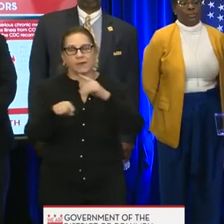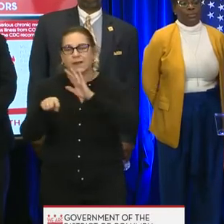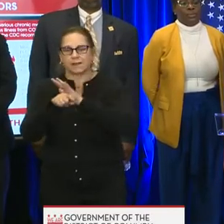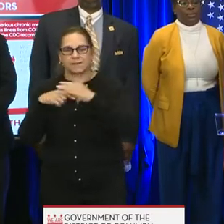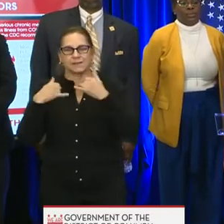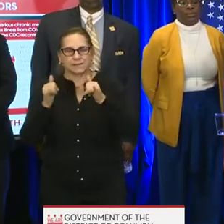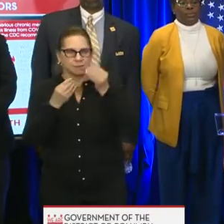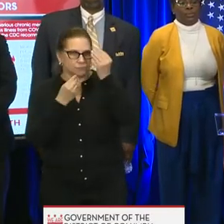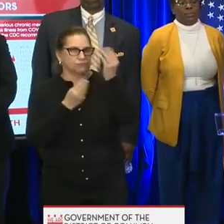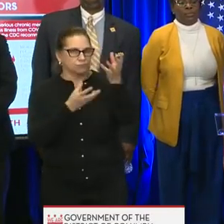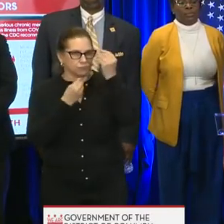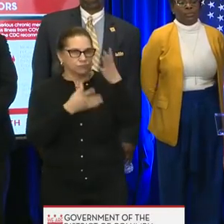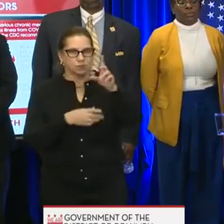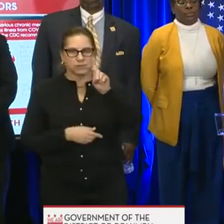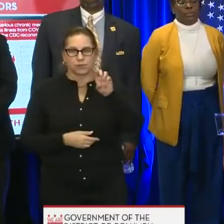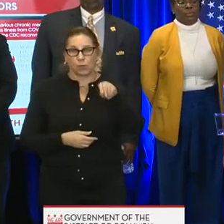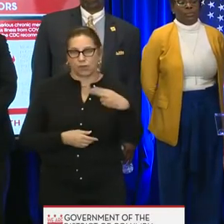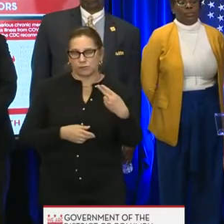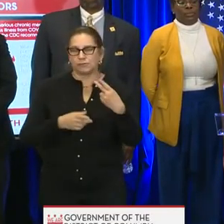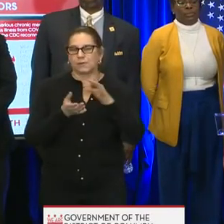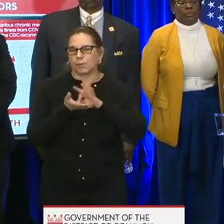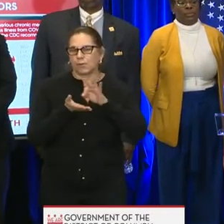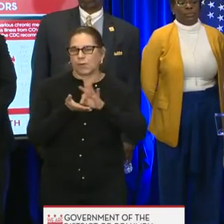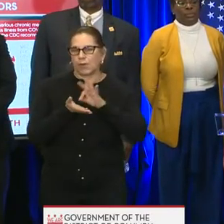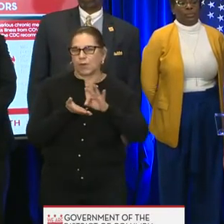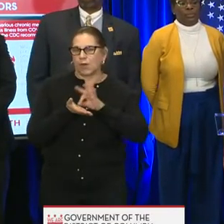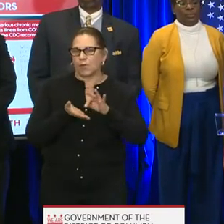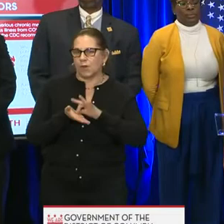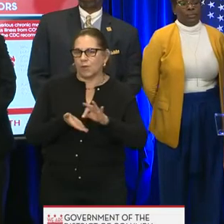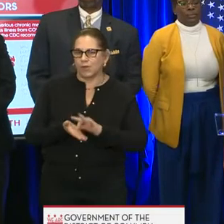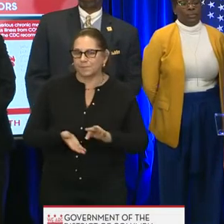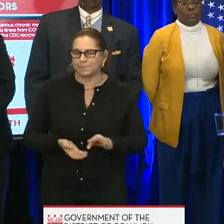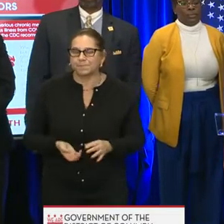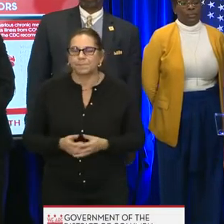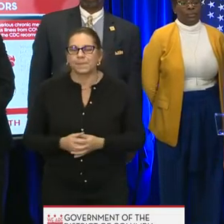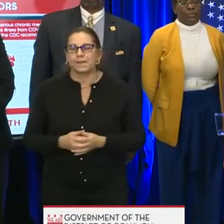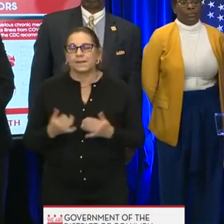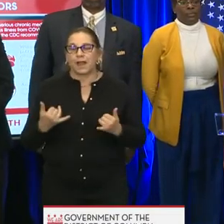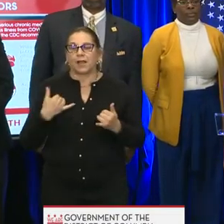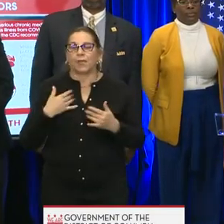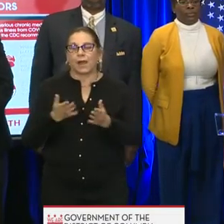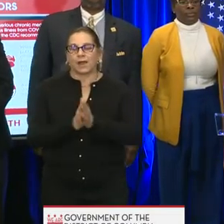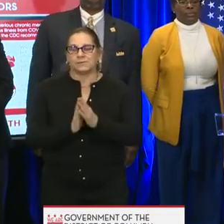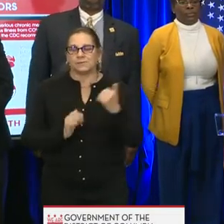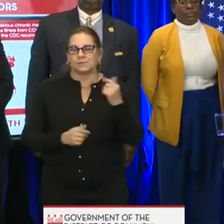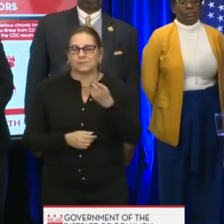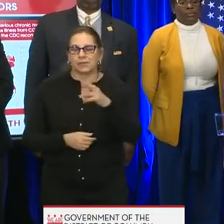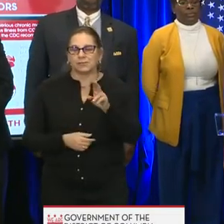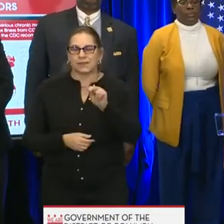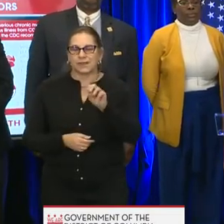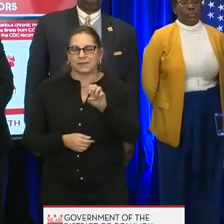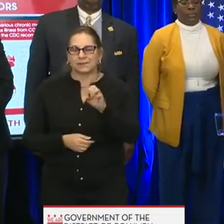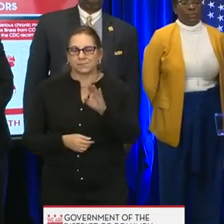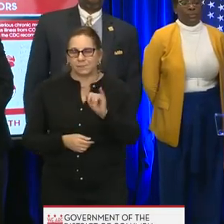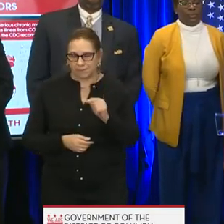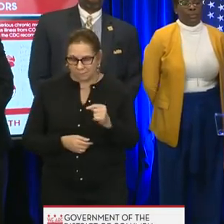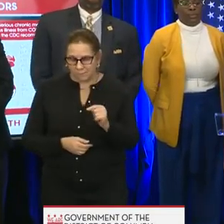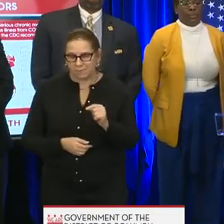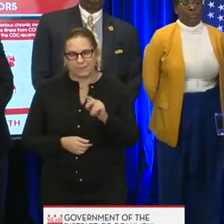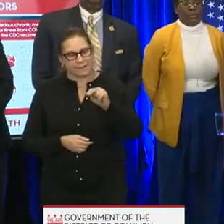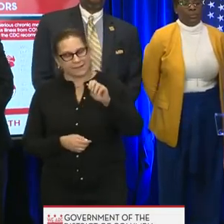testing, you may address them to Dr. Nesbitt and Dr. Smith. I want to finish by saying how proud I